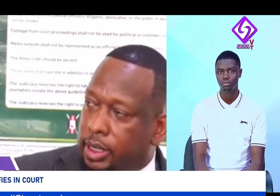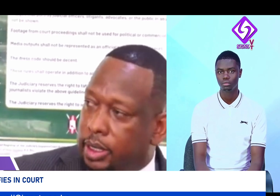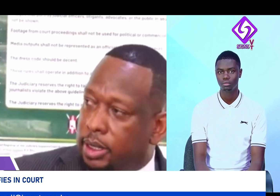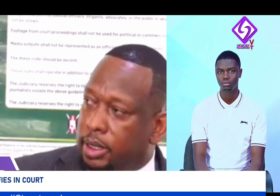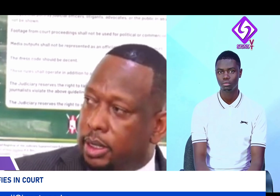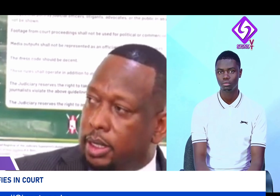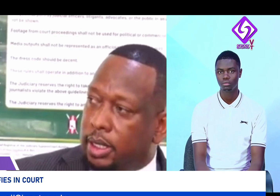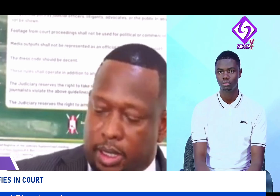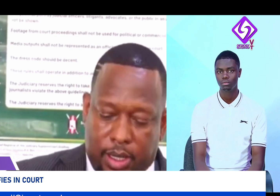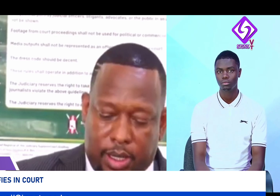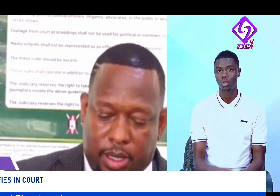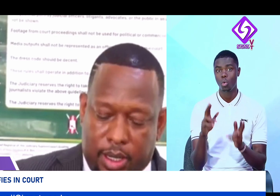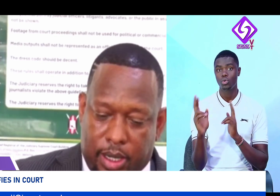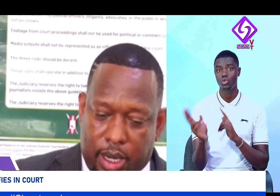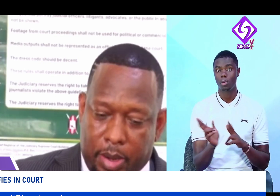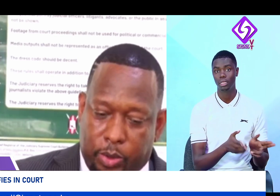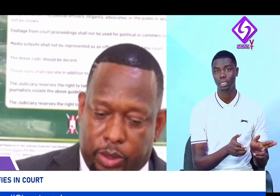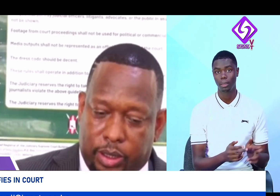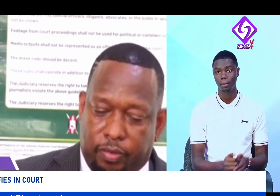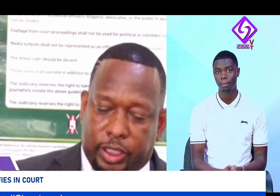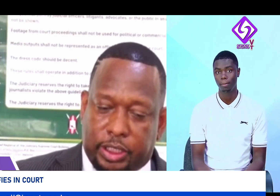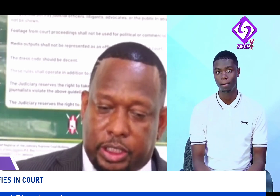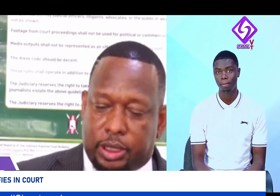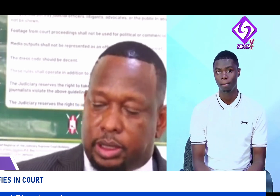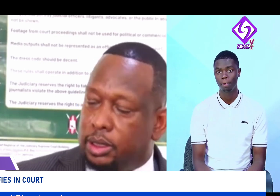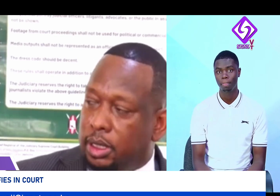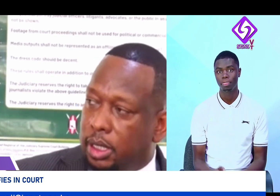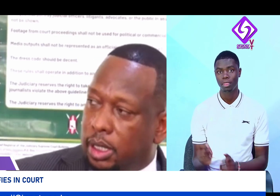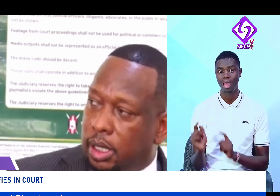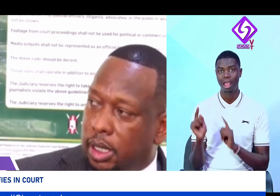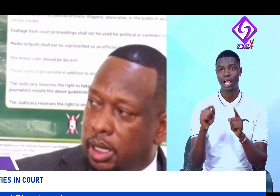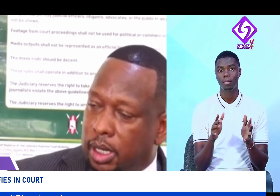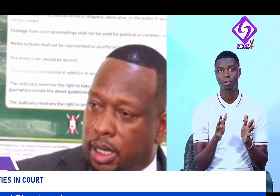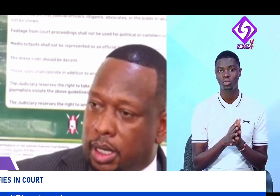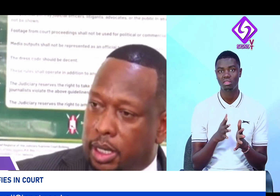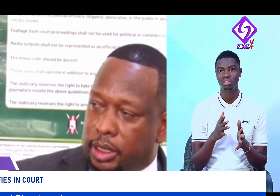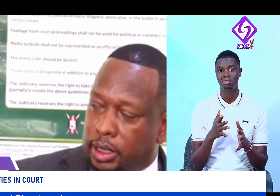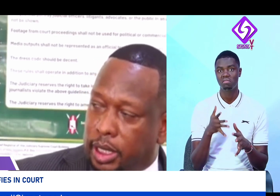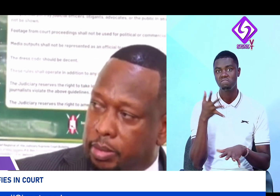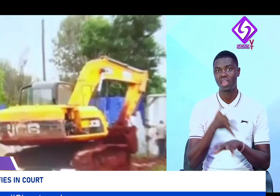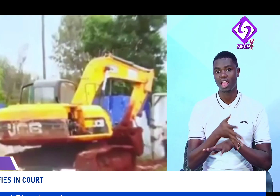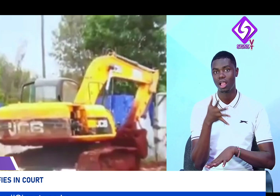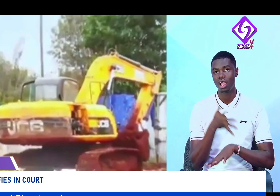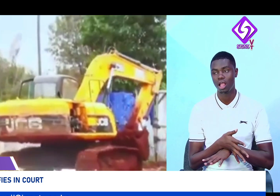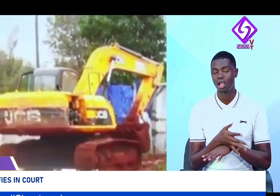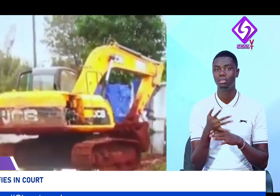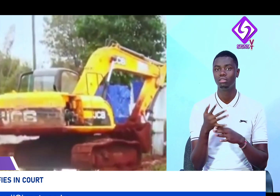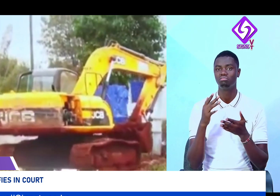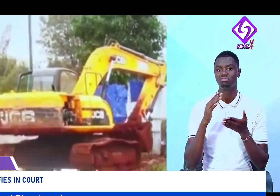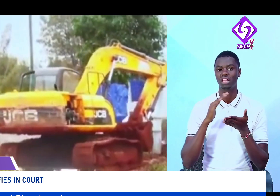normally come up with fictitious rate claim without the